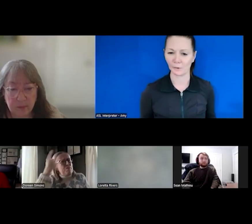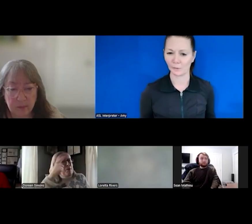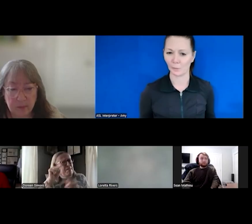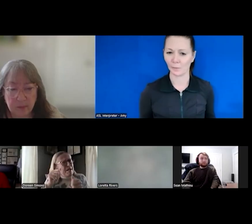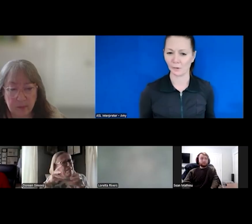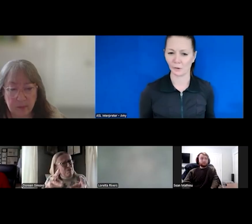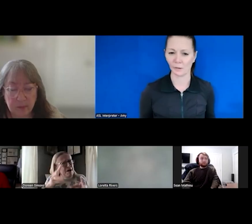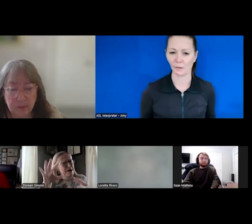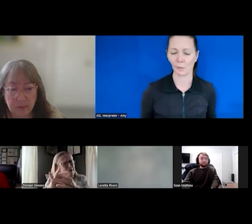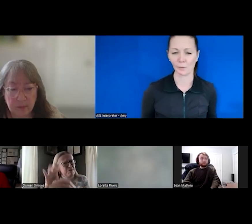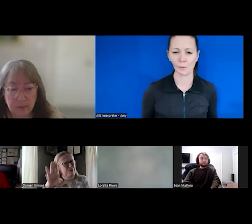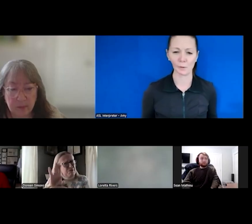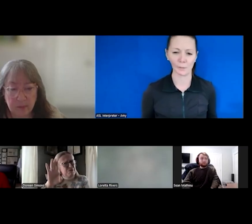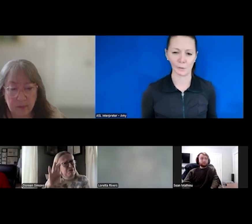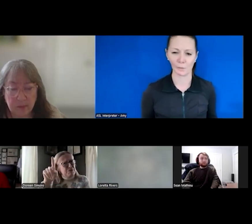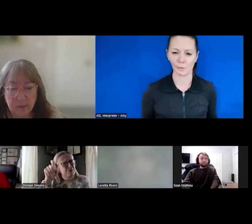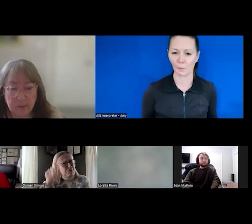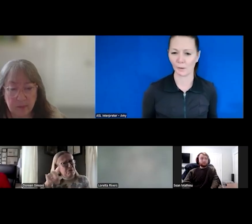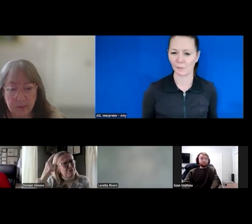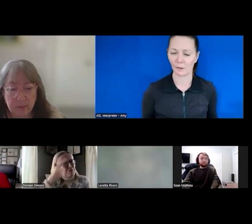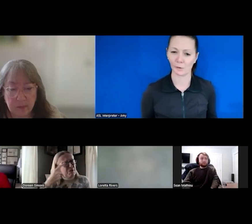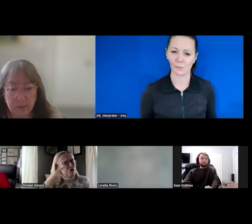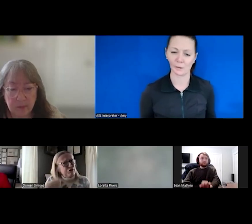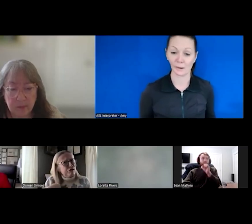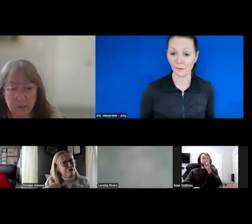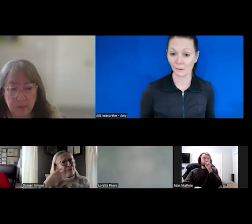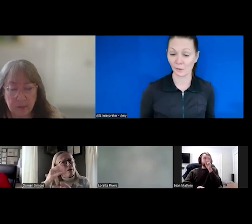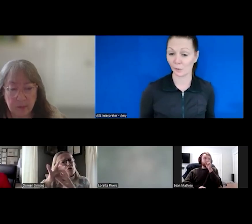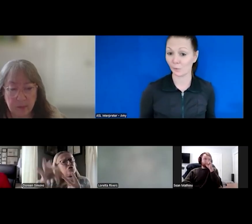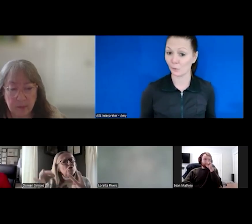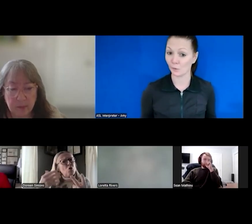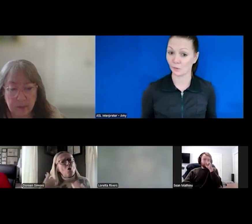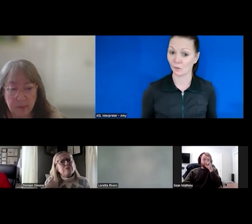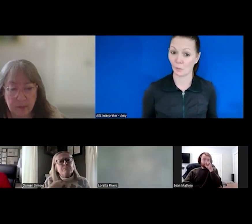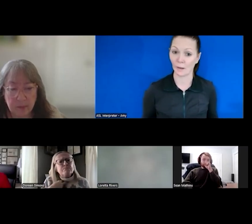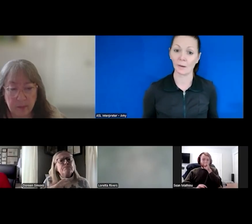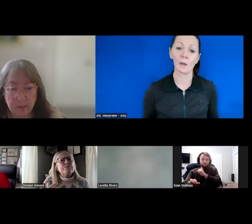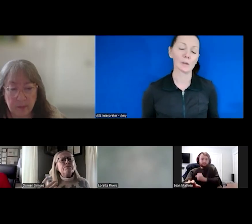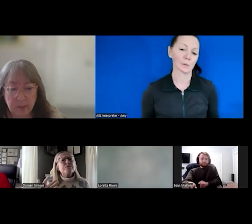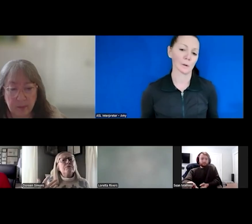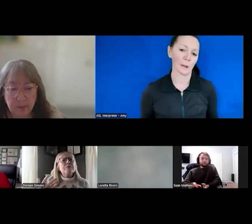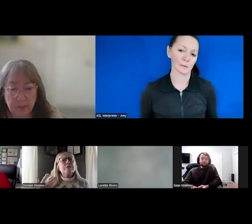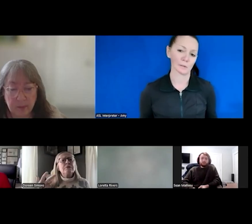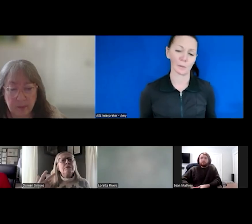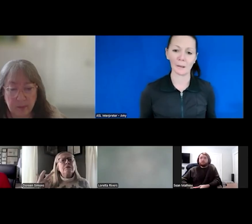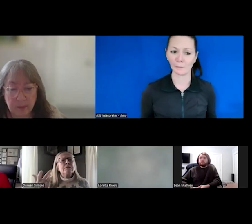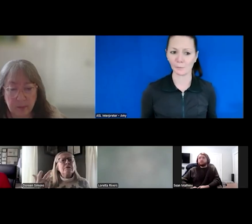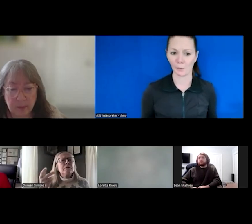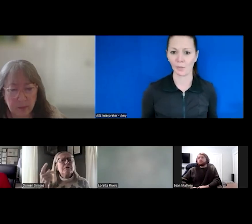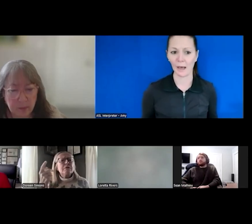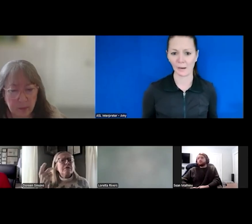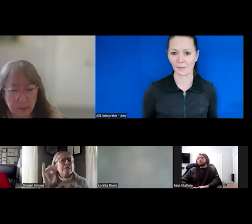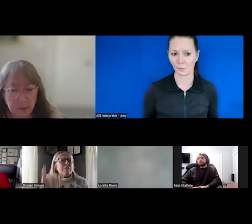theater options that were mentioned, and I was wondering if there were some ways that could be connected to computers and so on. So what options there